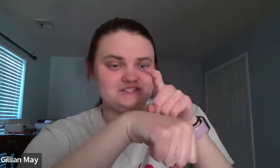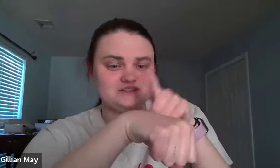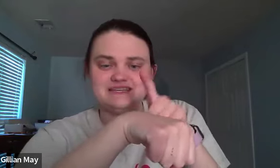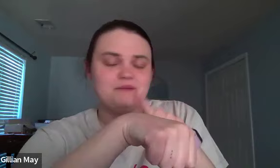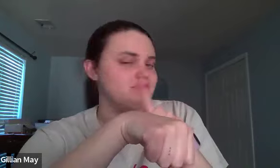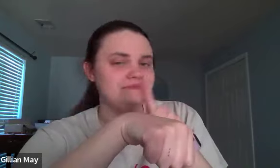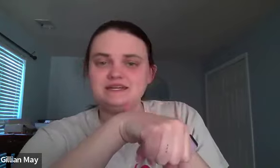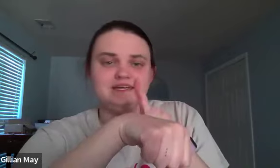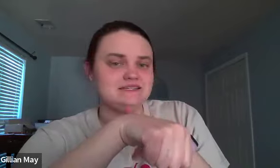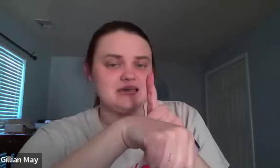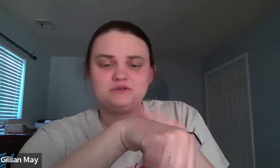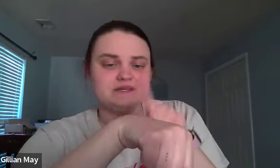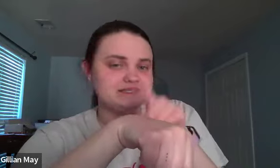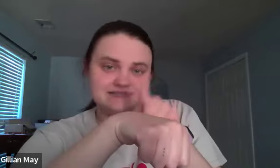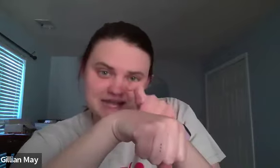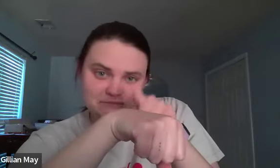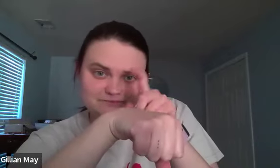going to tap your wrist. Time.